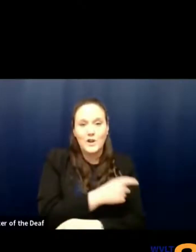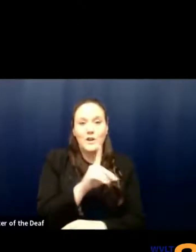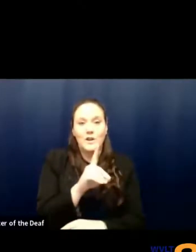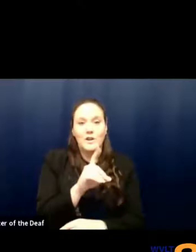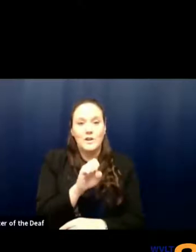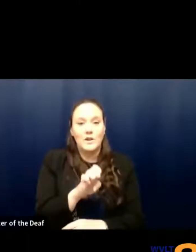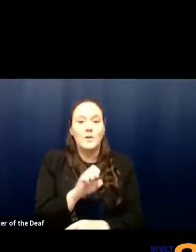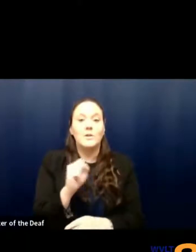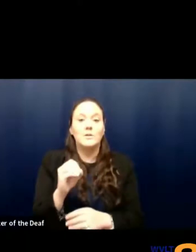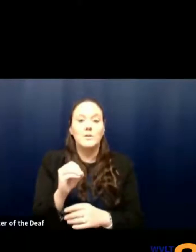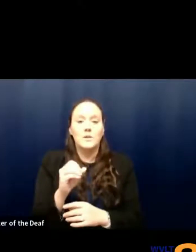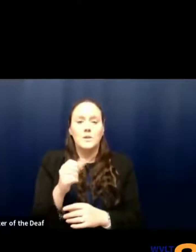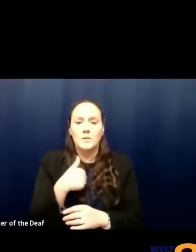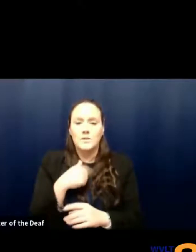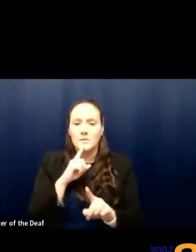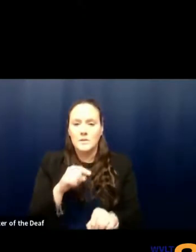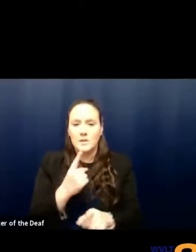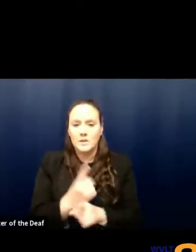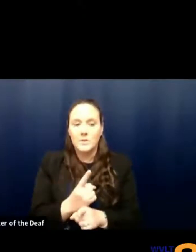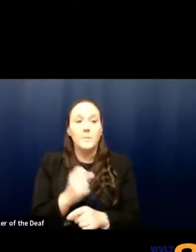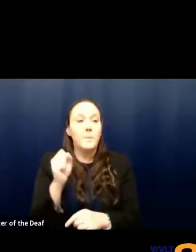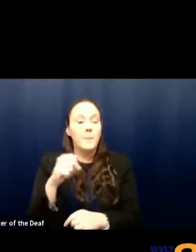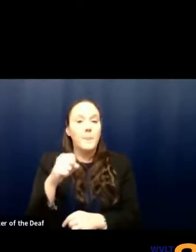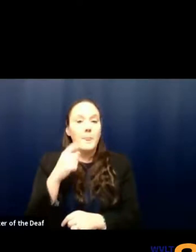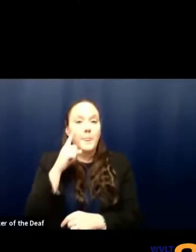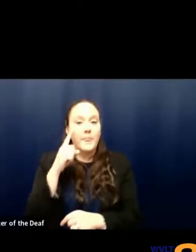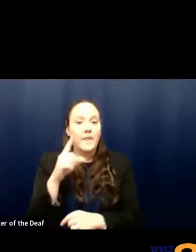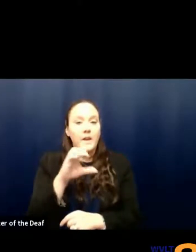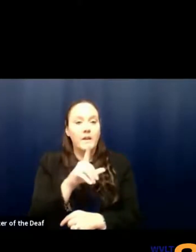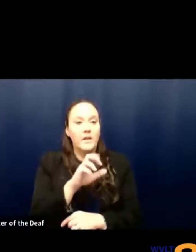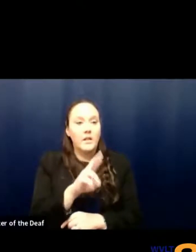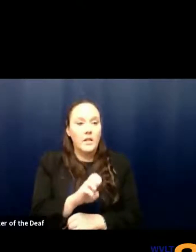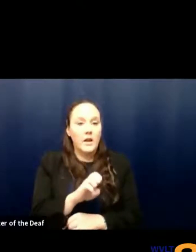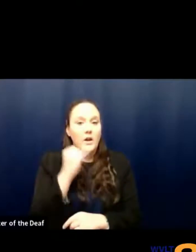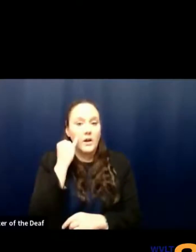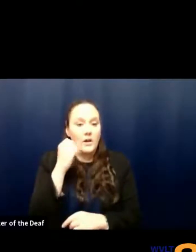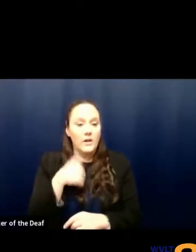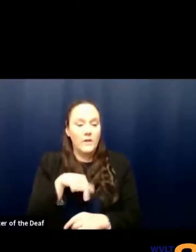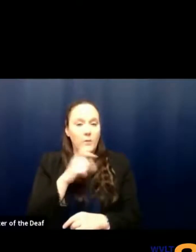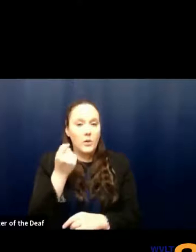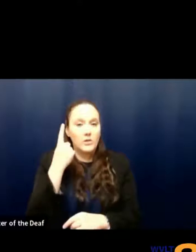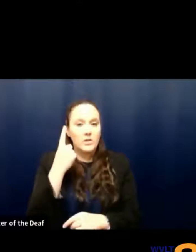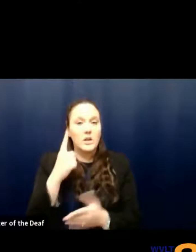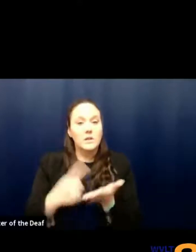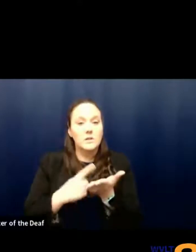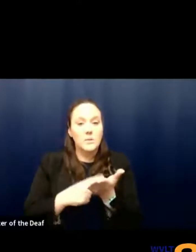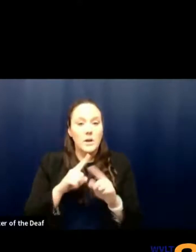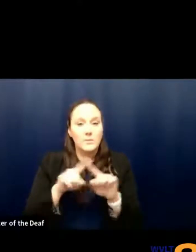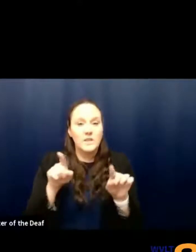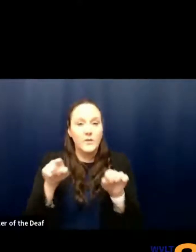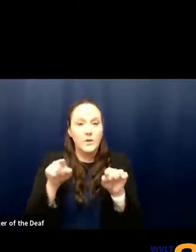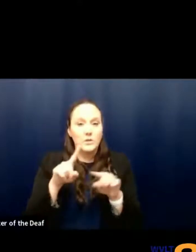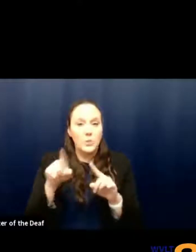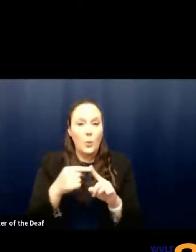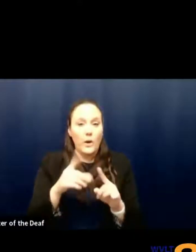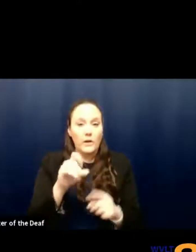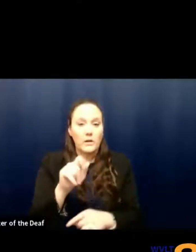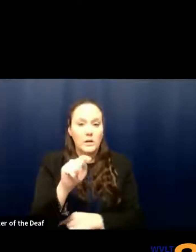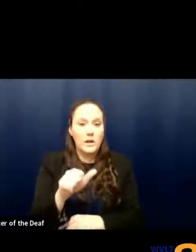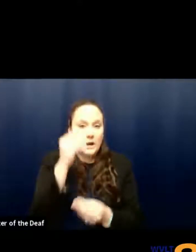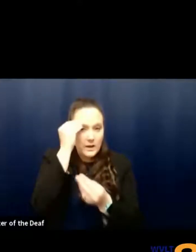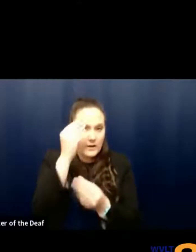And did I answer the question correctly? Yeah, I think, Claire, just understanding, sometimes there's just differences in when data is updated onto different sites, so